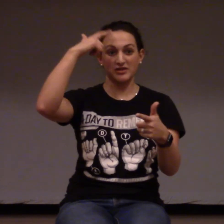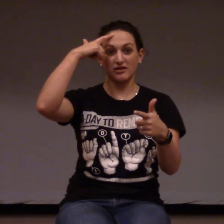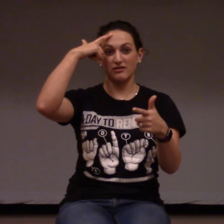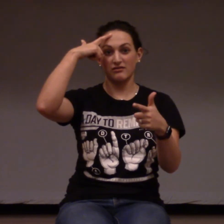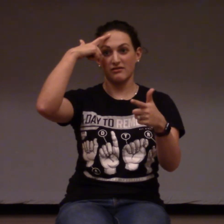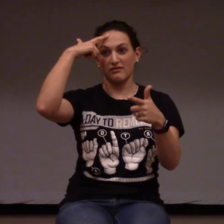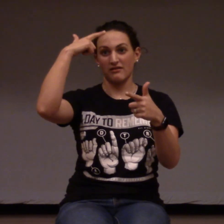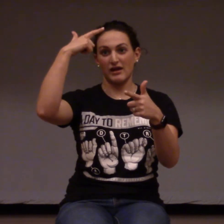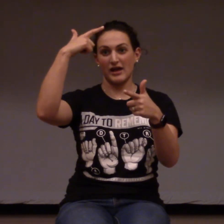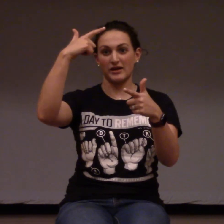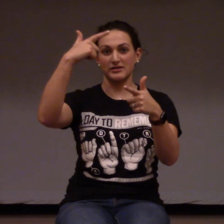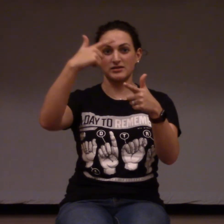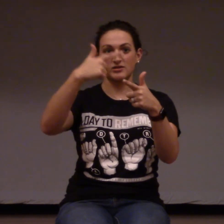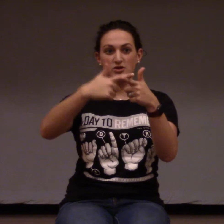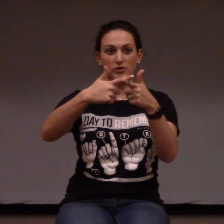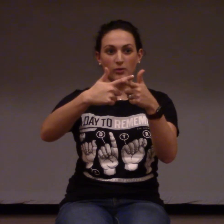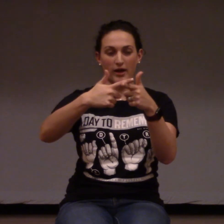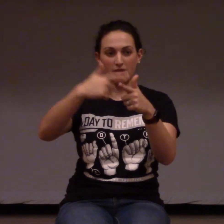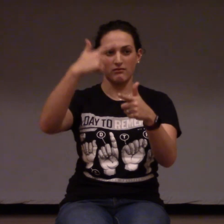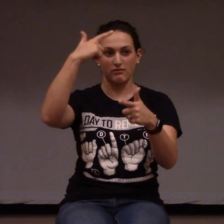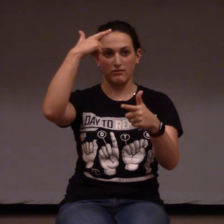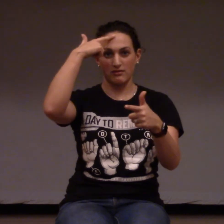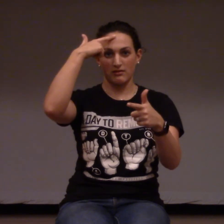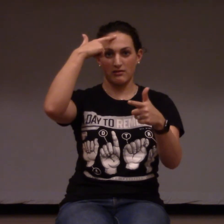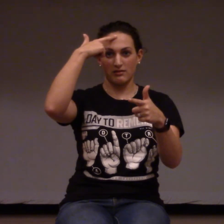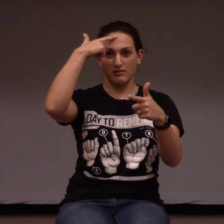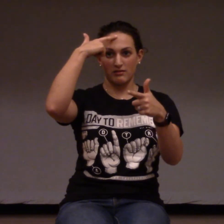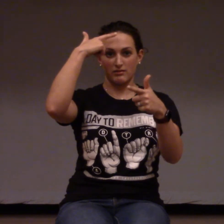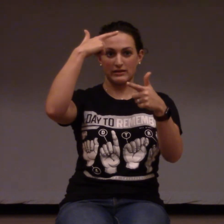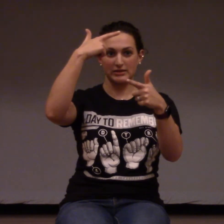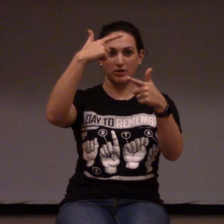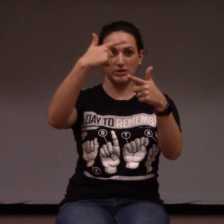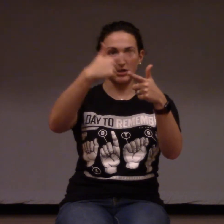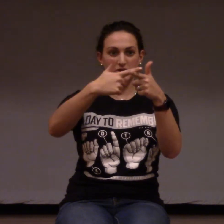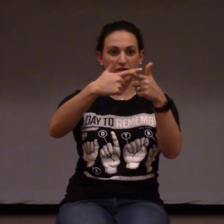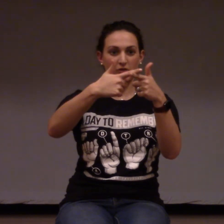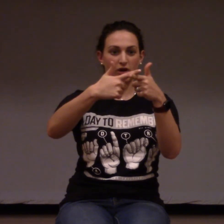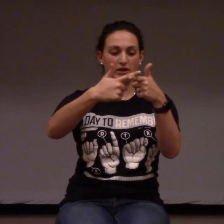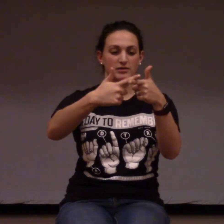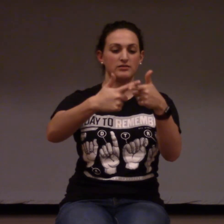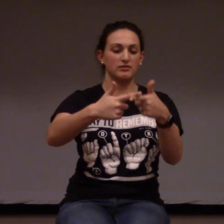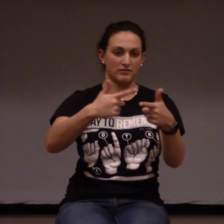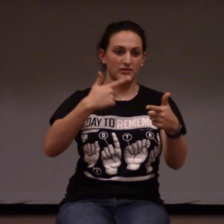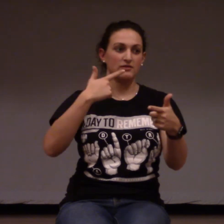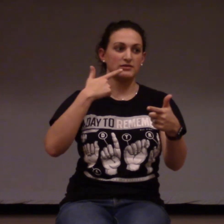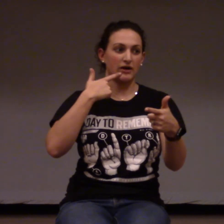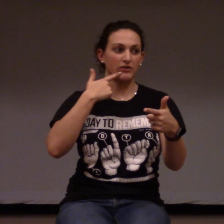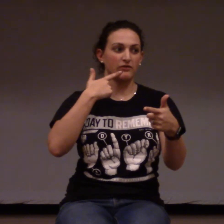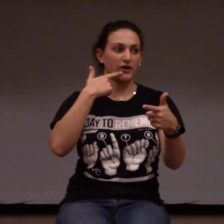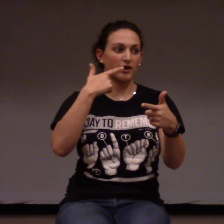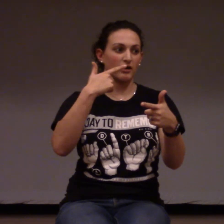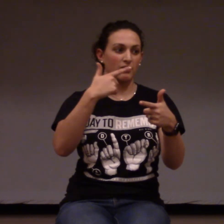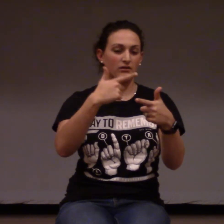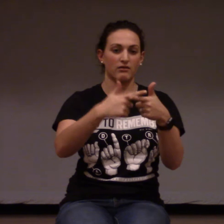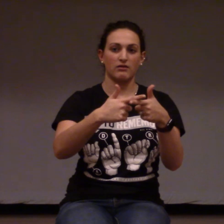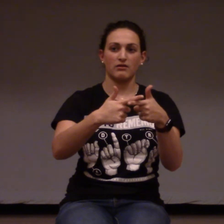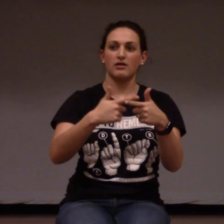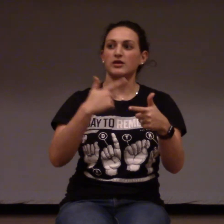faster and newer way is going to be touching that forehead down to your finger, in your